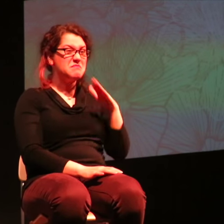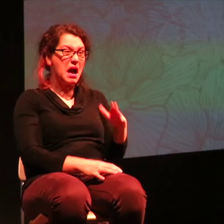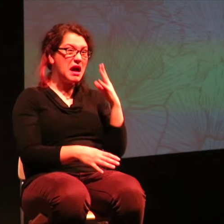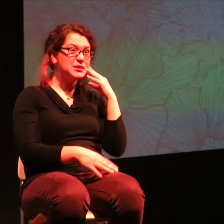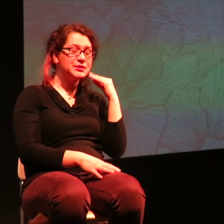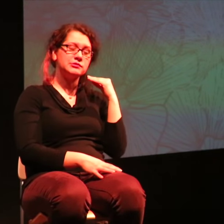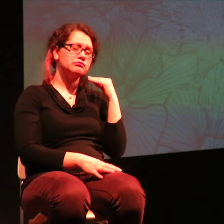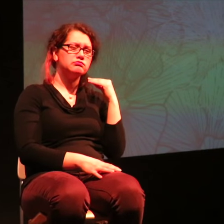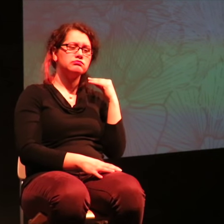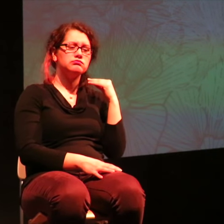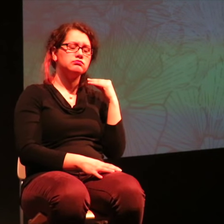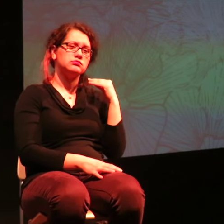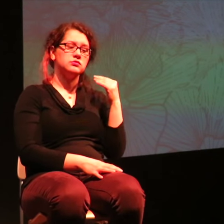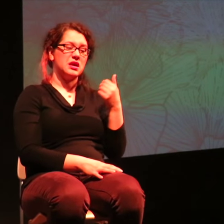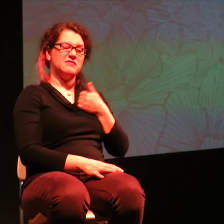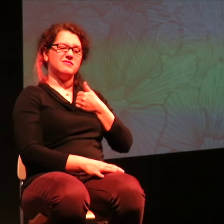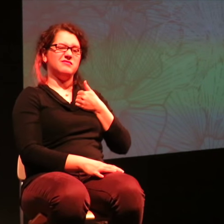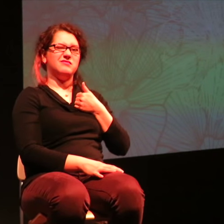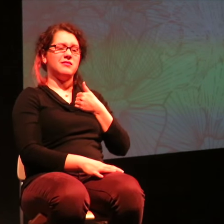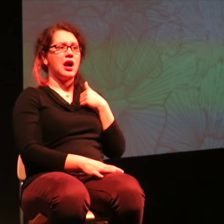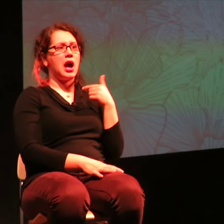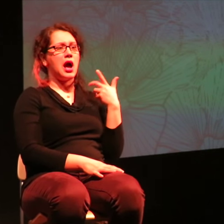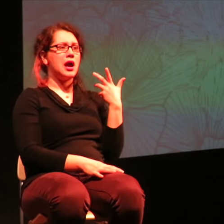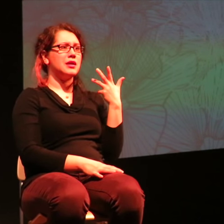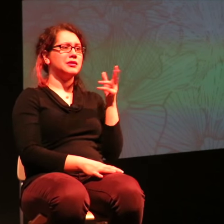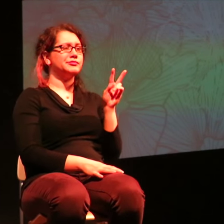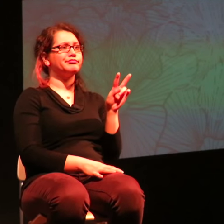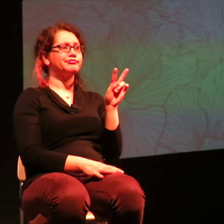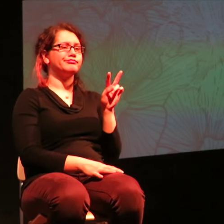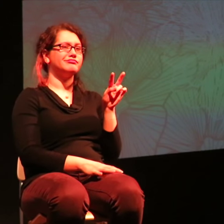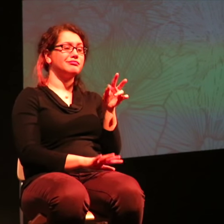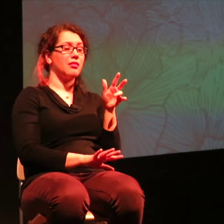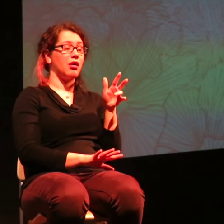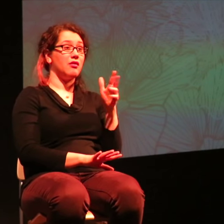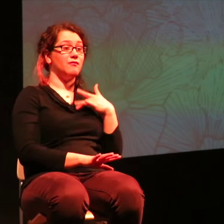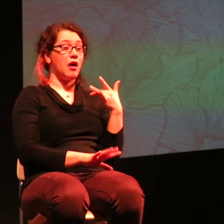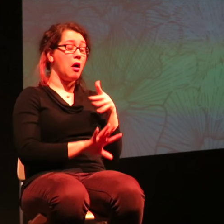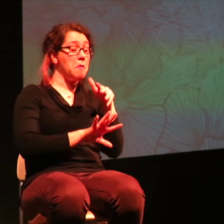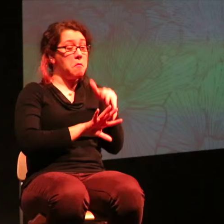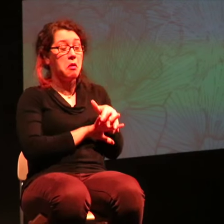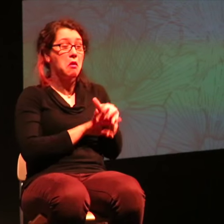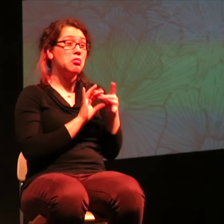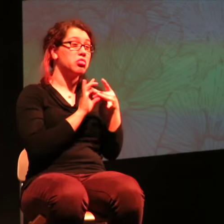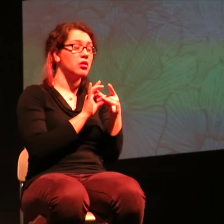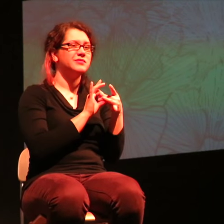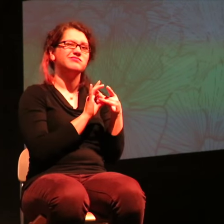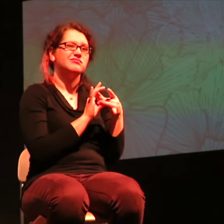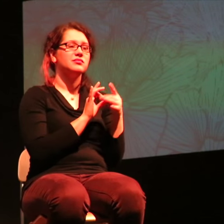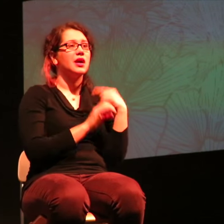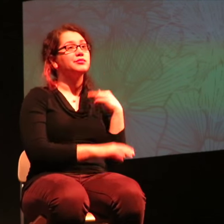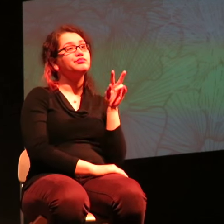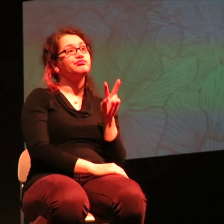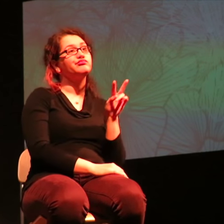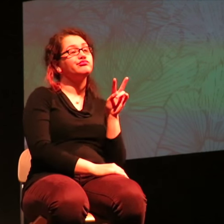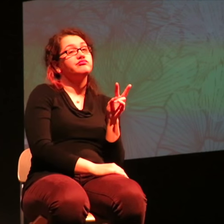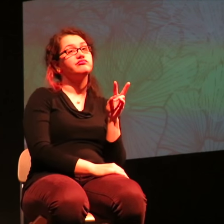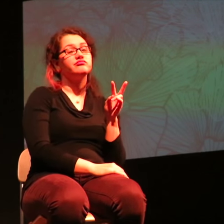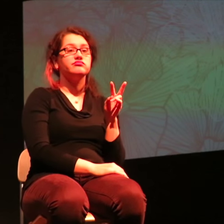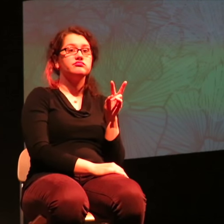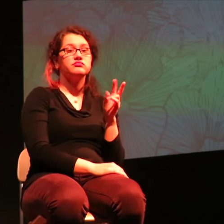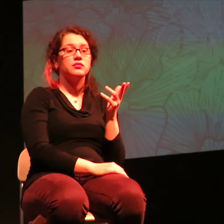Church. I just, at least for me personally, didn't have much of an experience in the Catholic Church. And my dad really wanted to hold on to those Catholic roots,